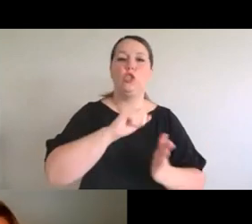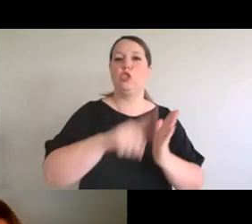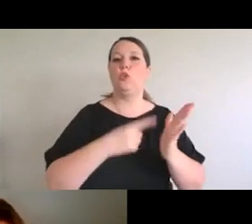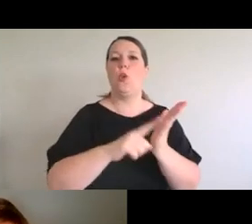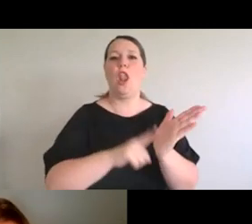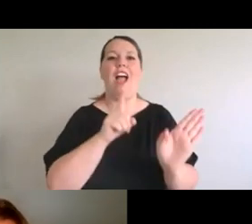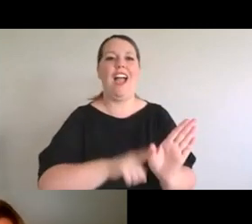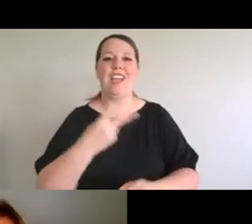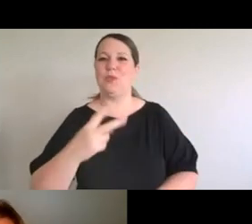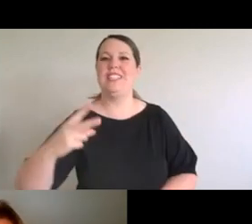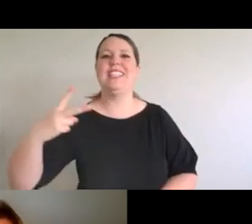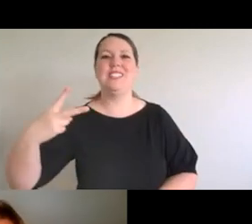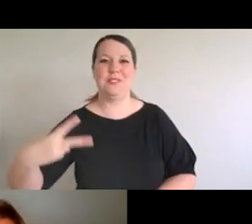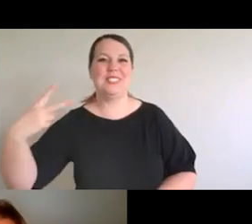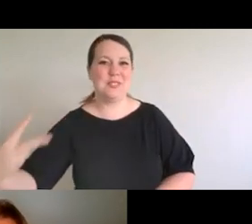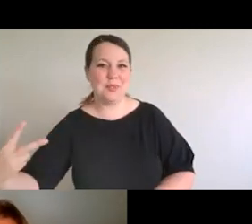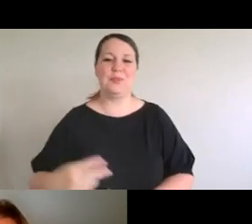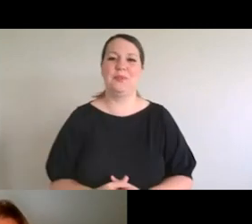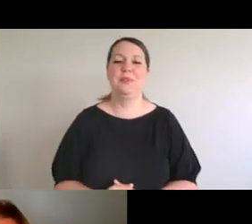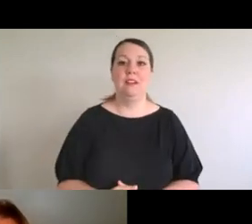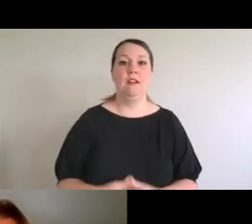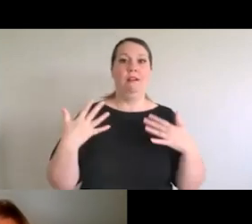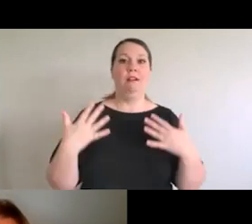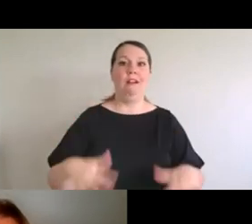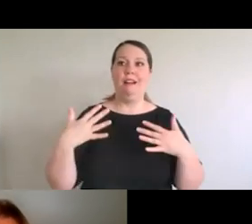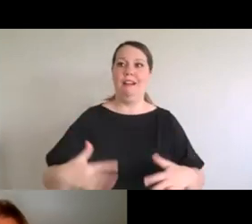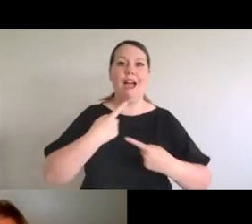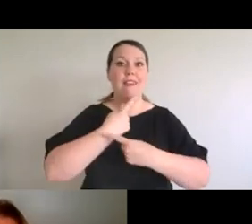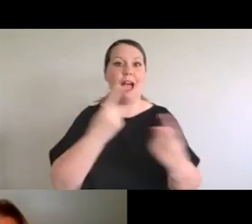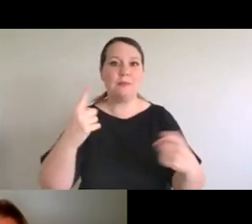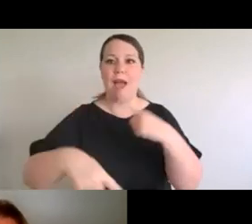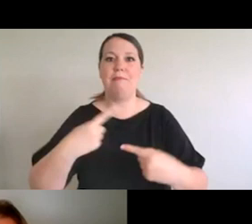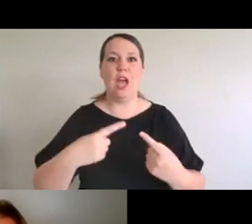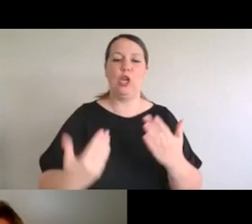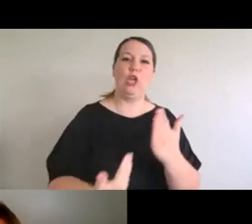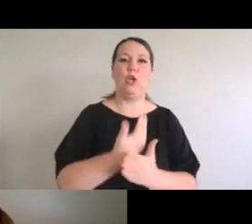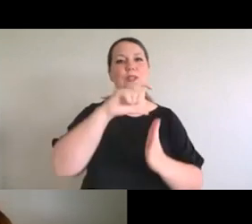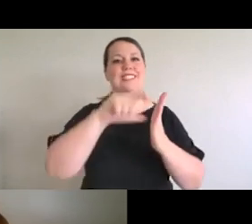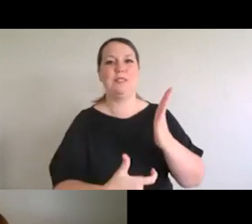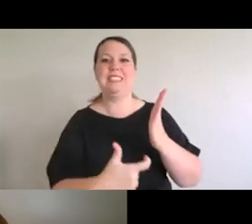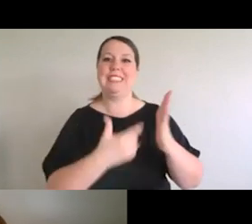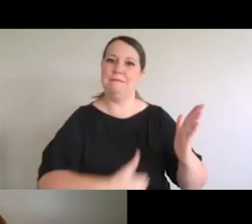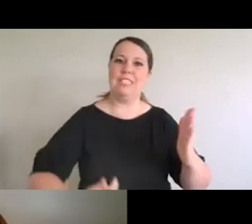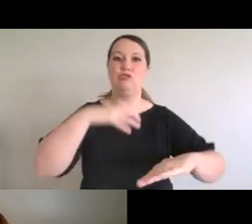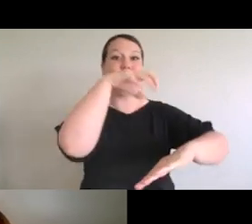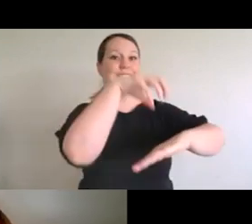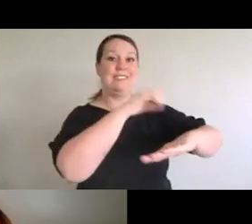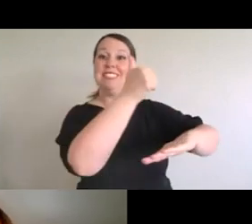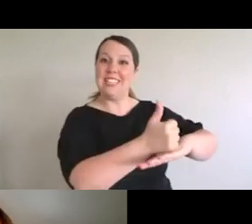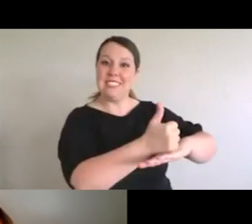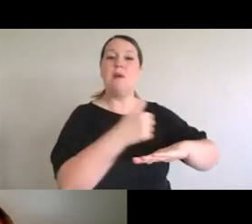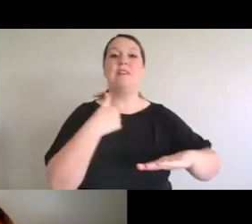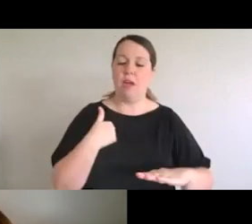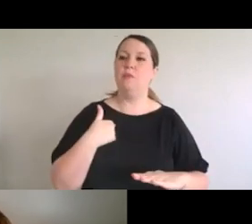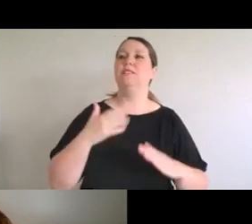The announcement was definitely a milestone for all of us that have been campaigning with the Access